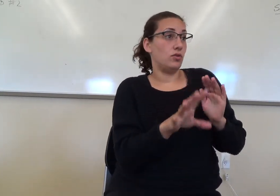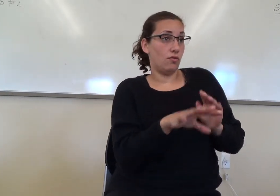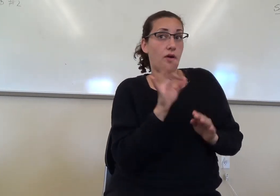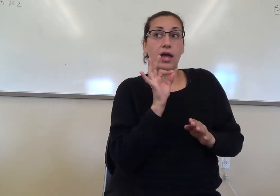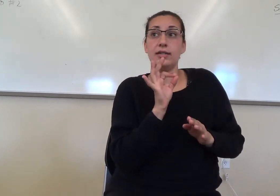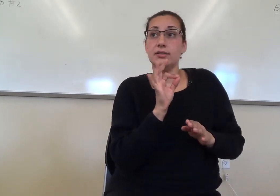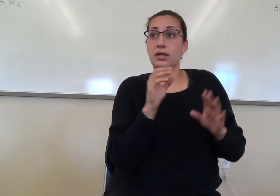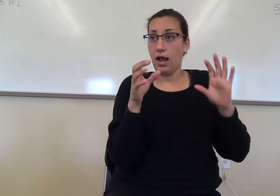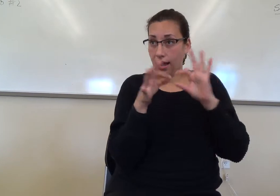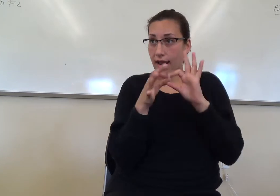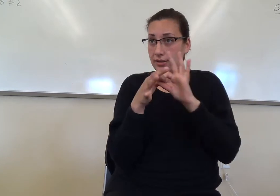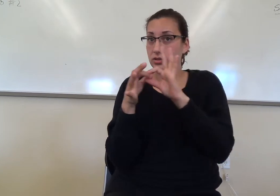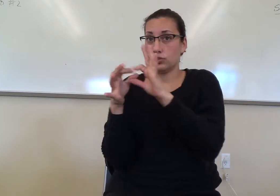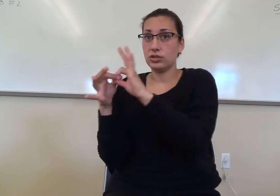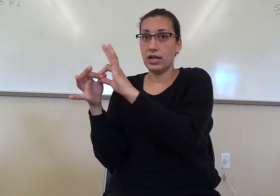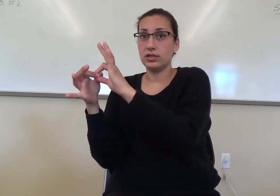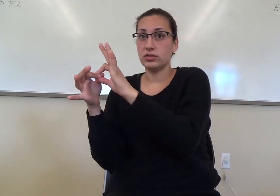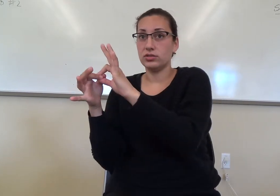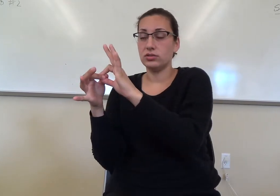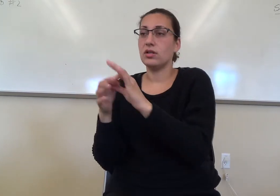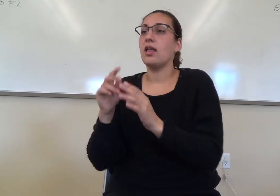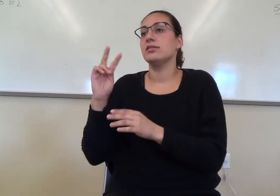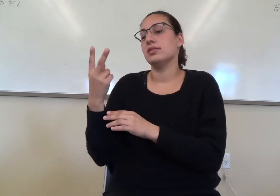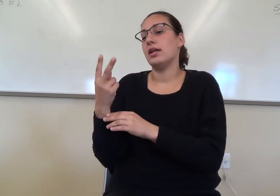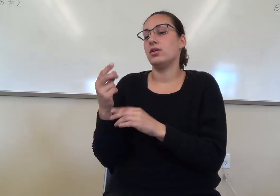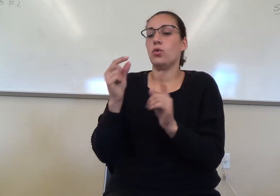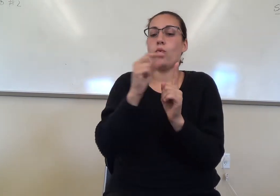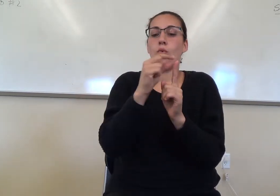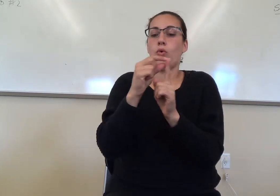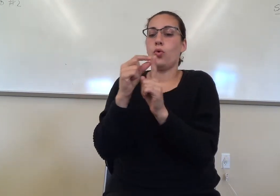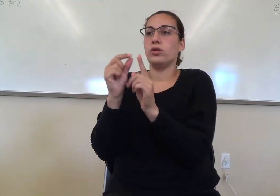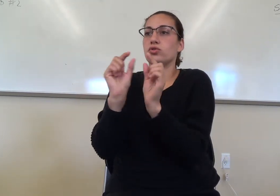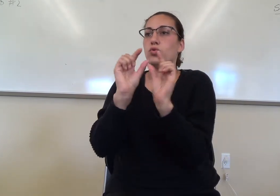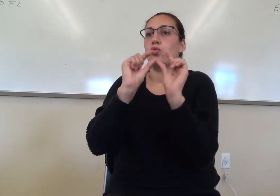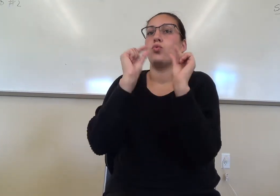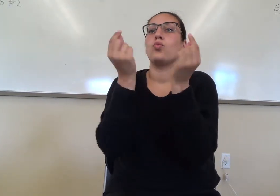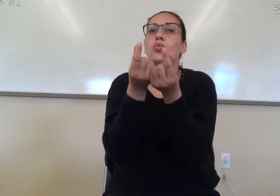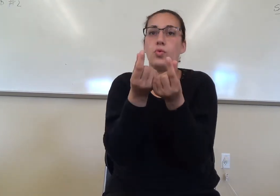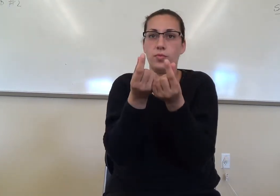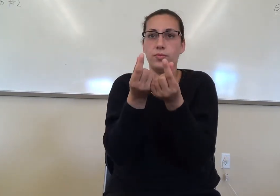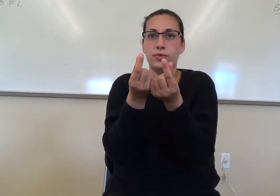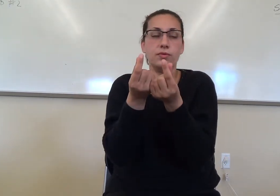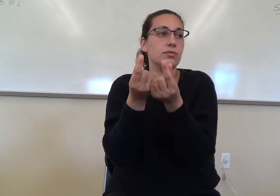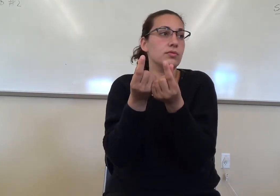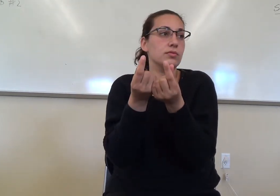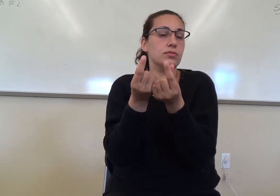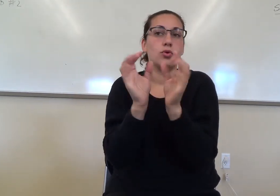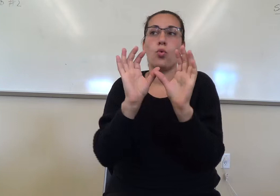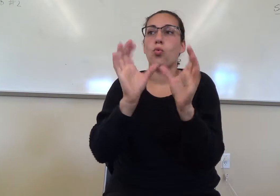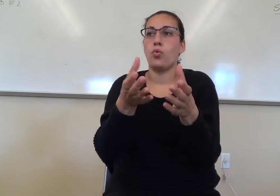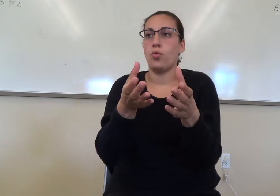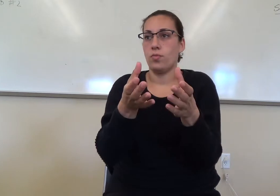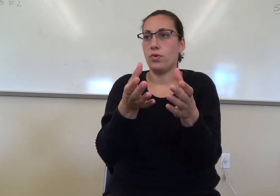unnumbered list here. Okay? So what is this telling us